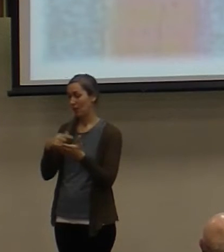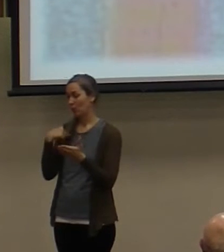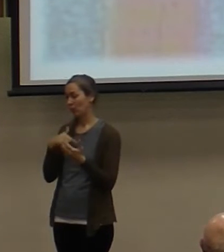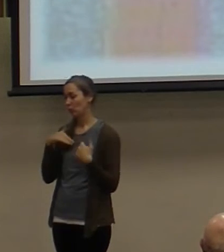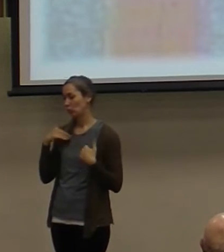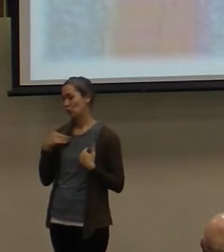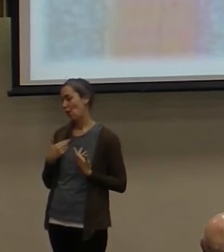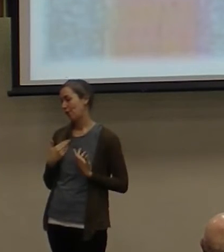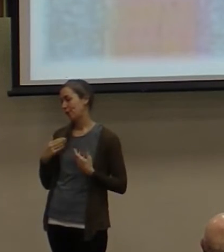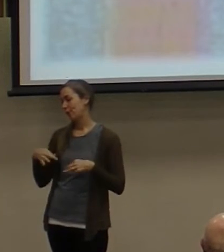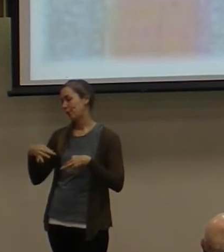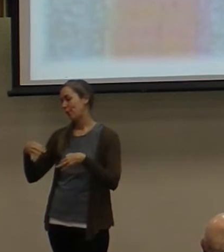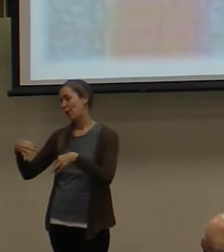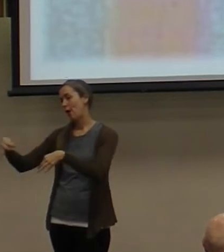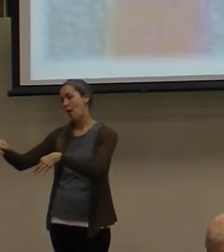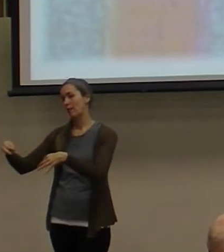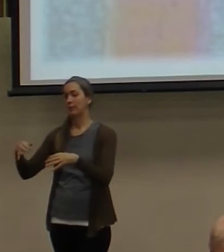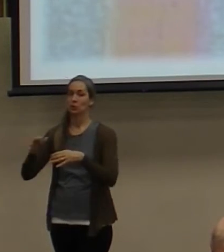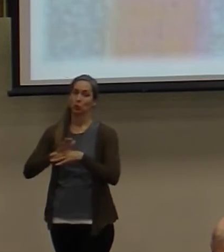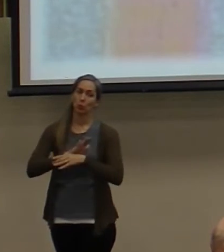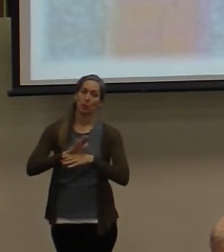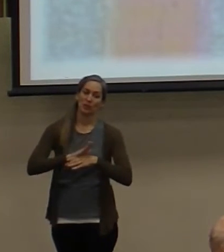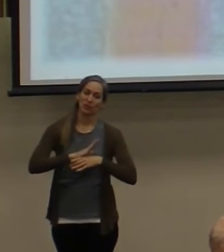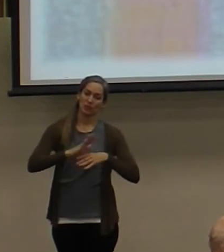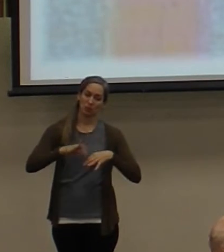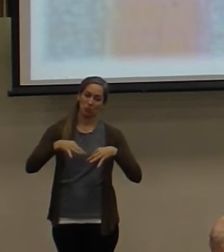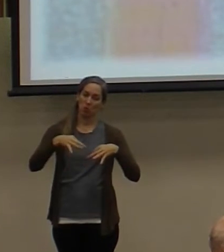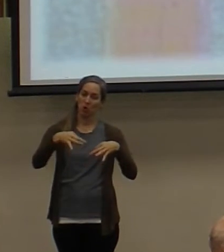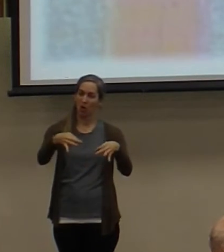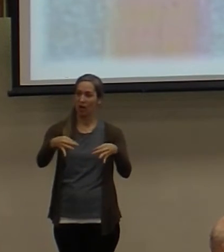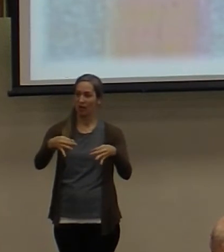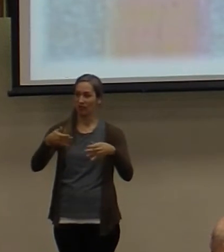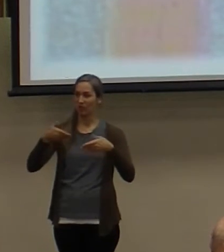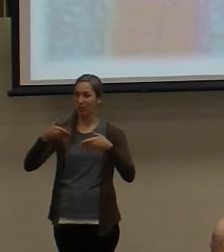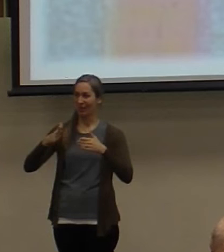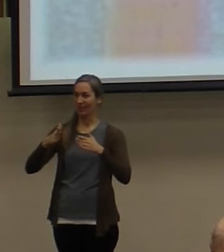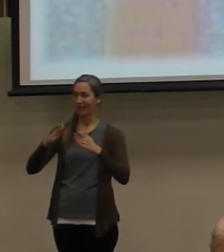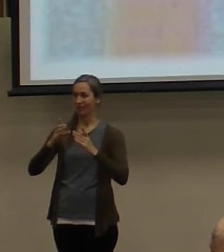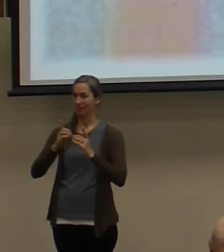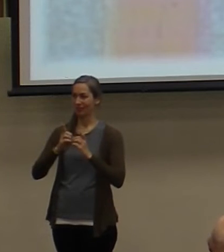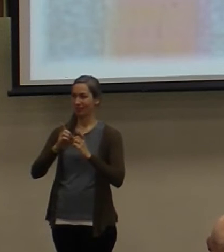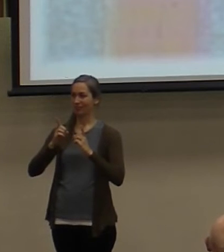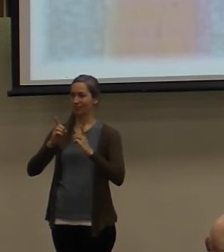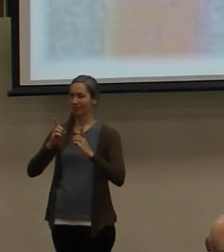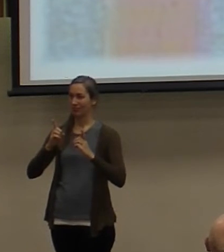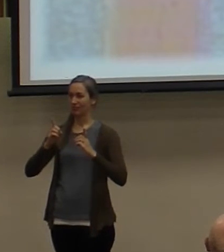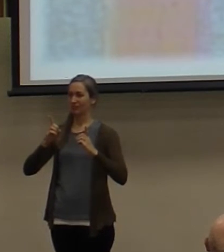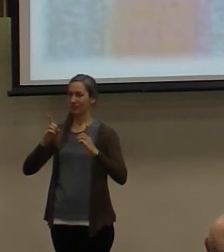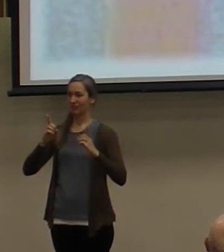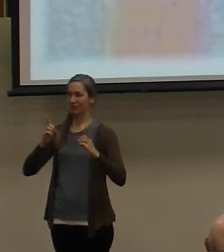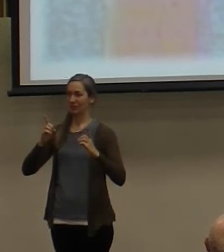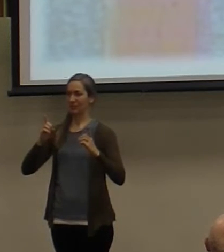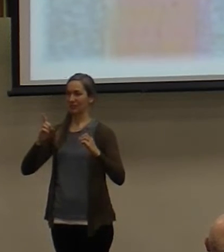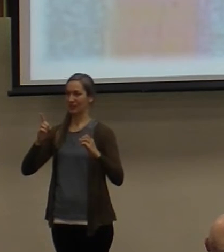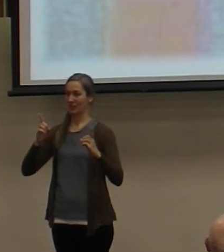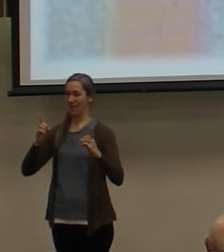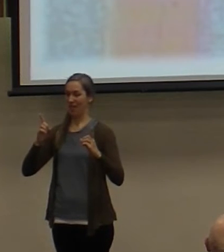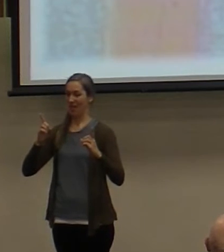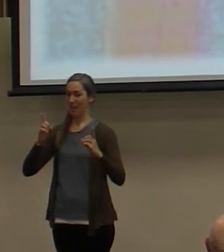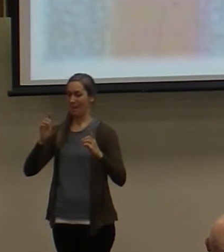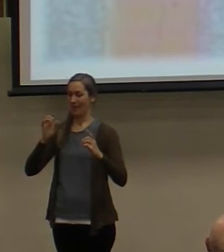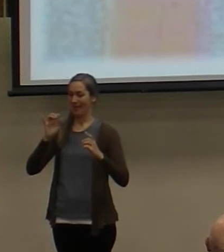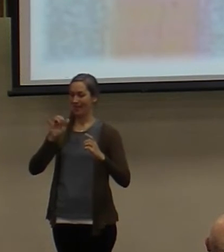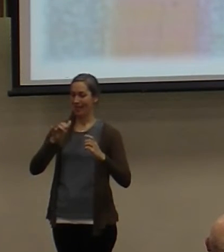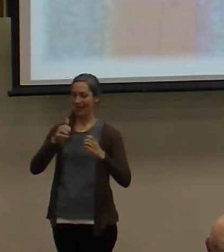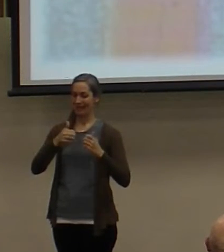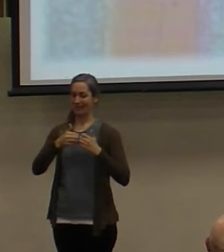tired or we're too busy. And the distance that we allow to develop becomes a breeding ground for resentment.